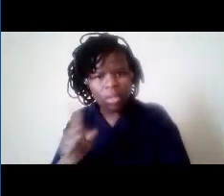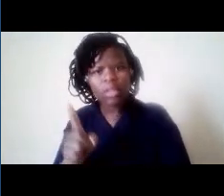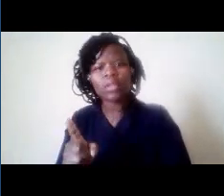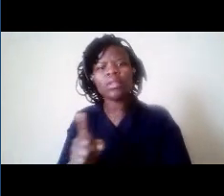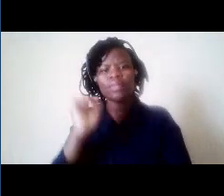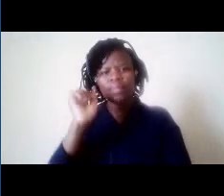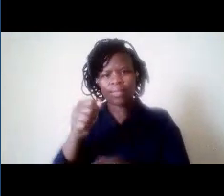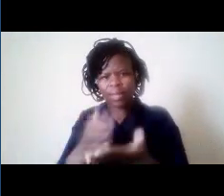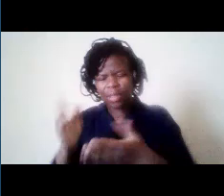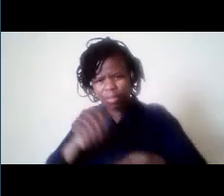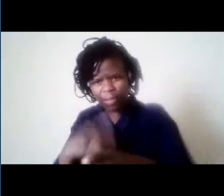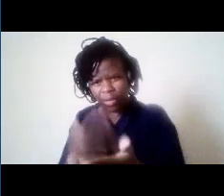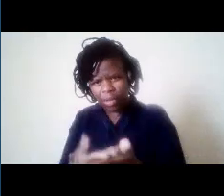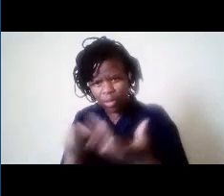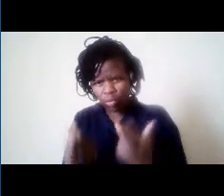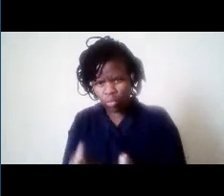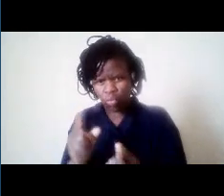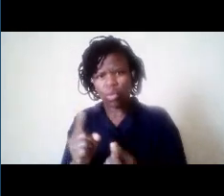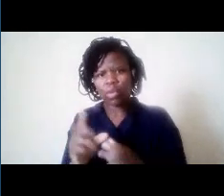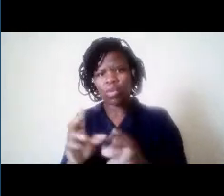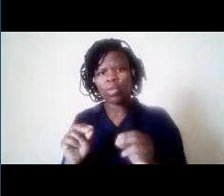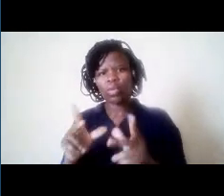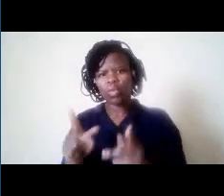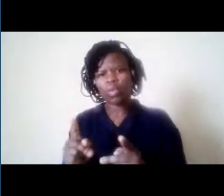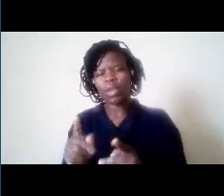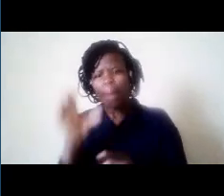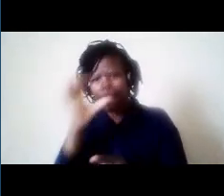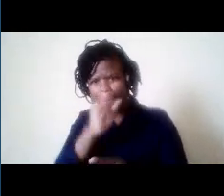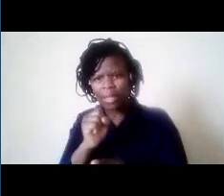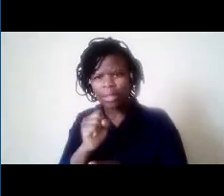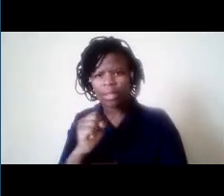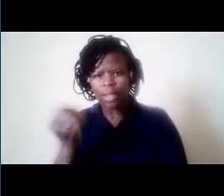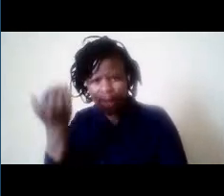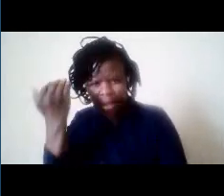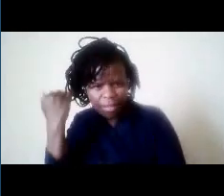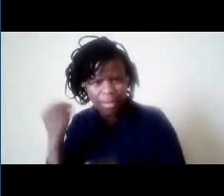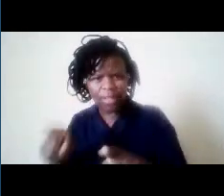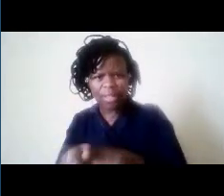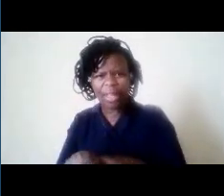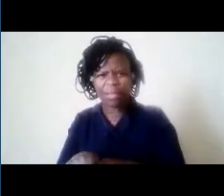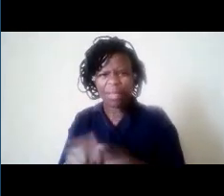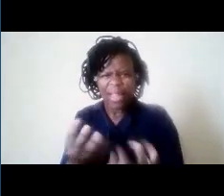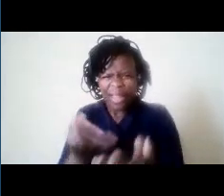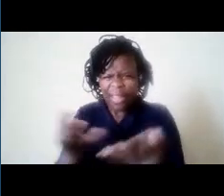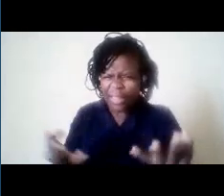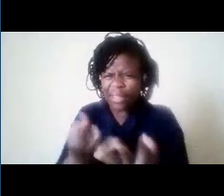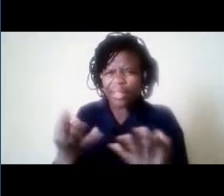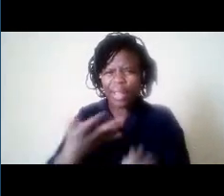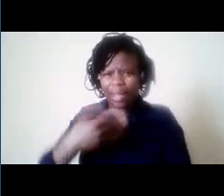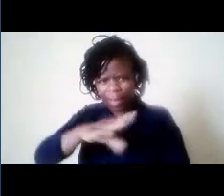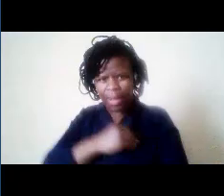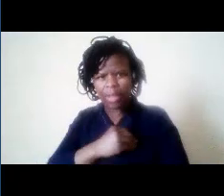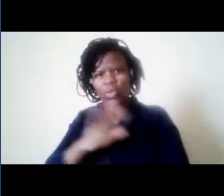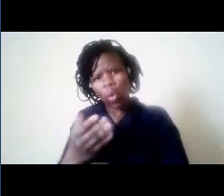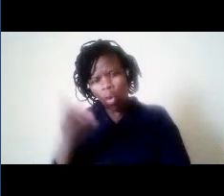all we can do is miss the experience that's being described to us, forget to actually just listen to the human that we are with.